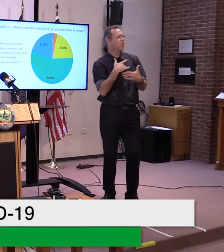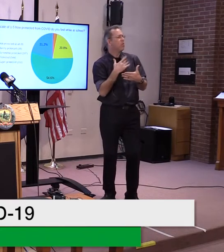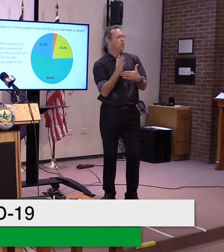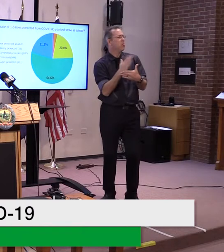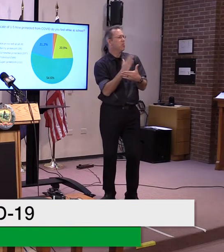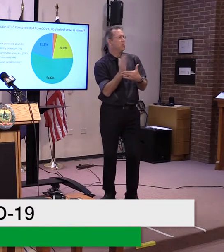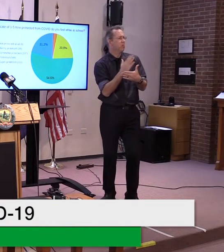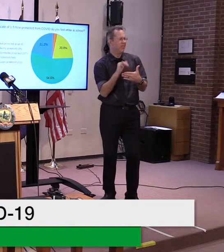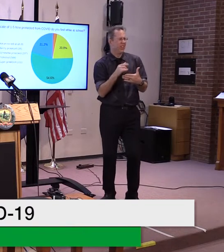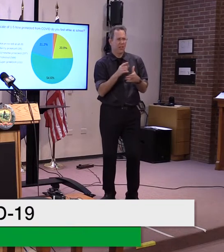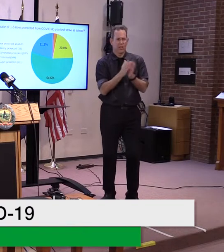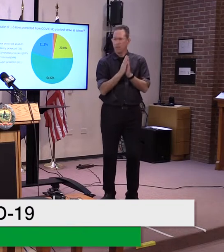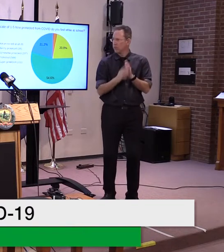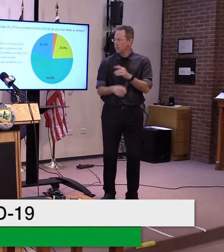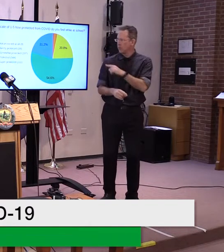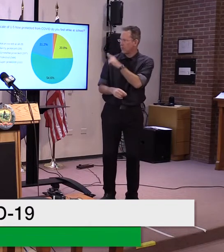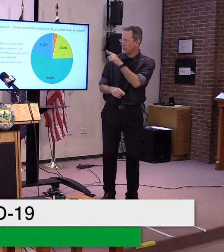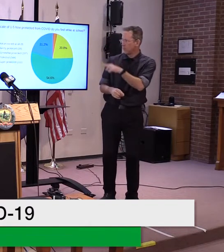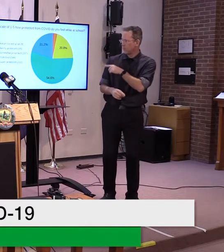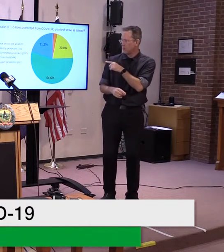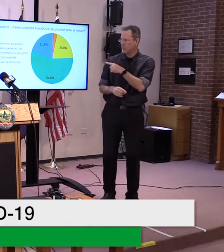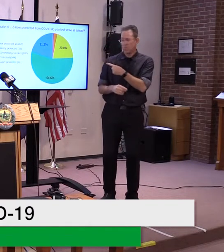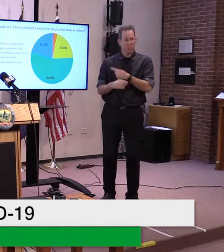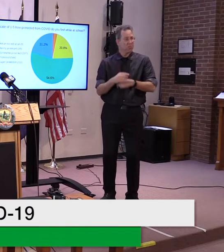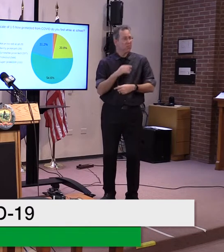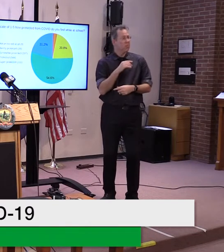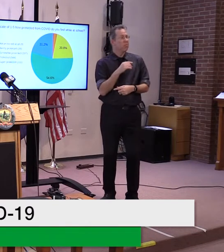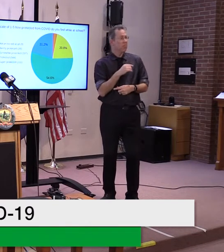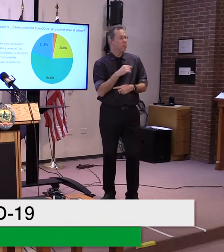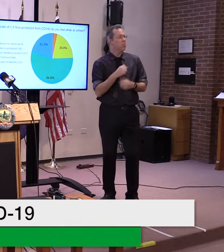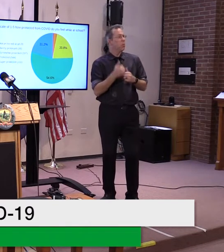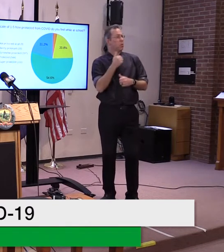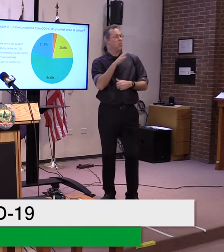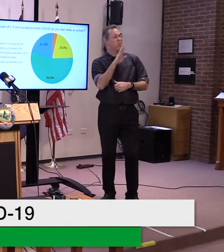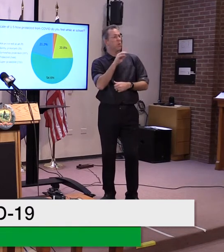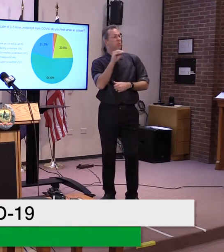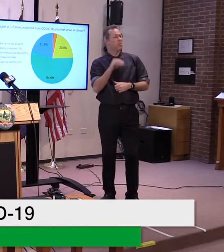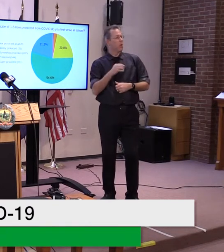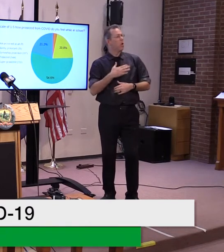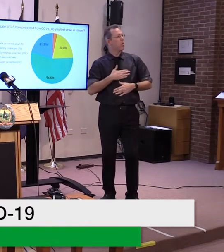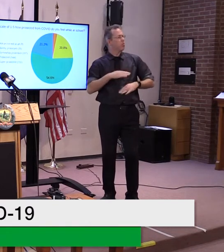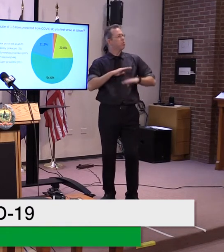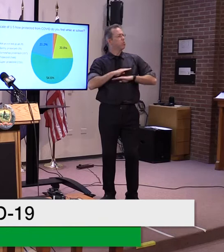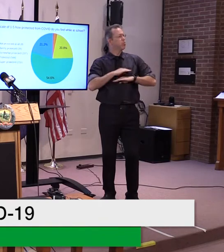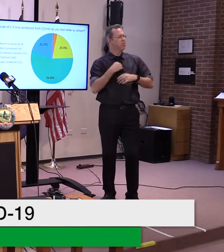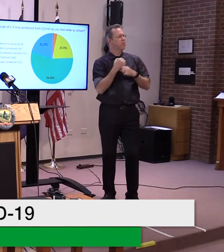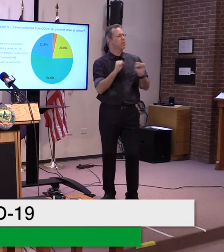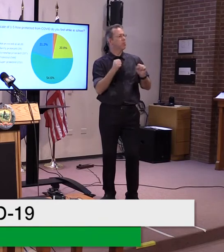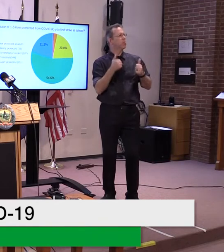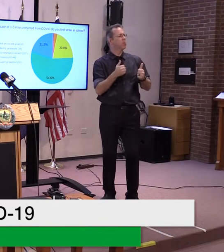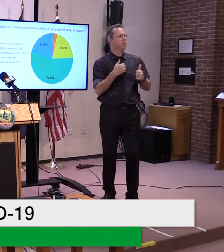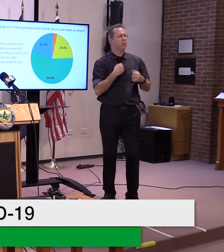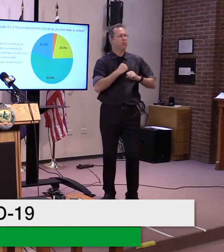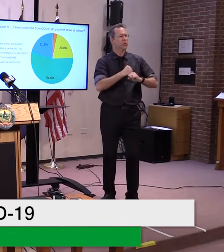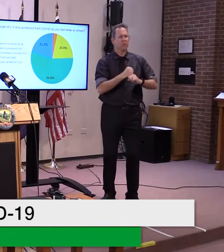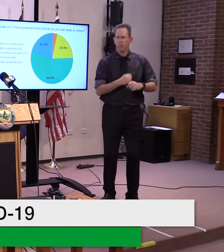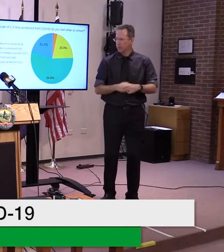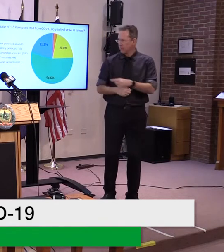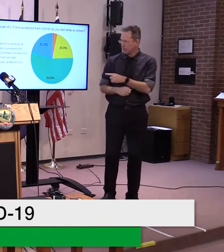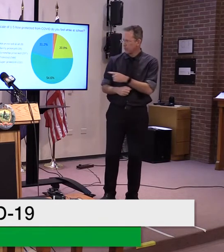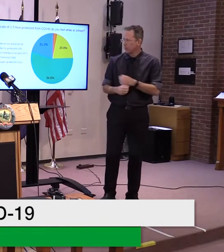the majority over top students feel field protected um 544 and then uh